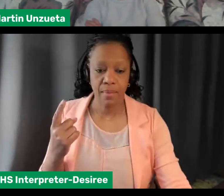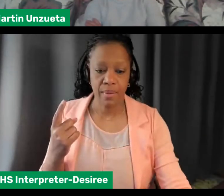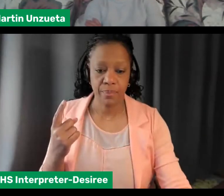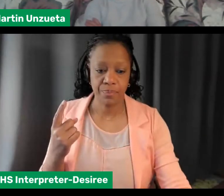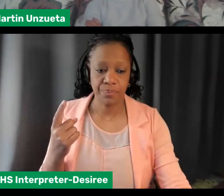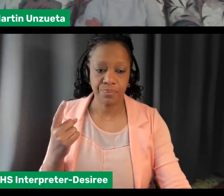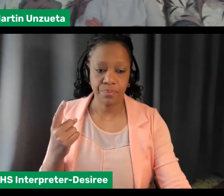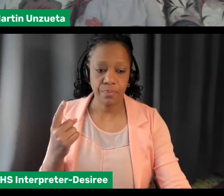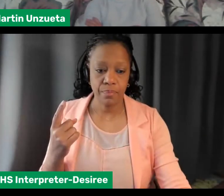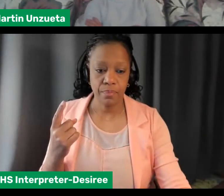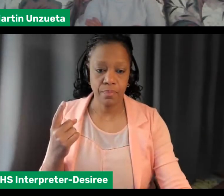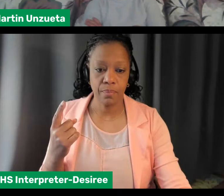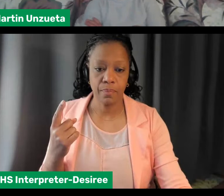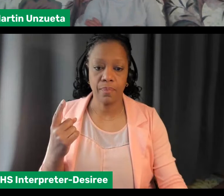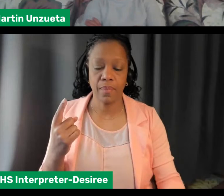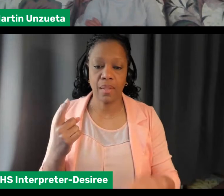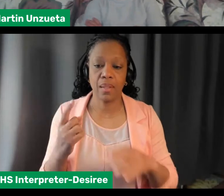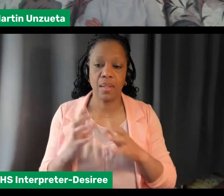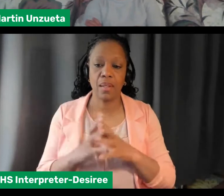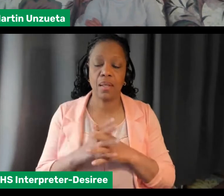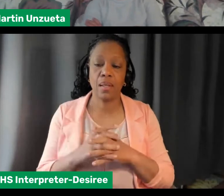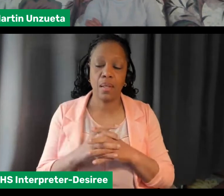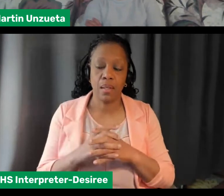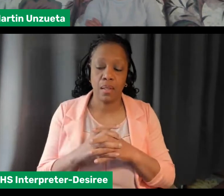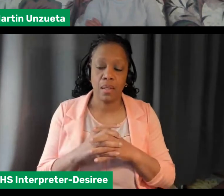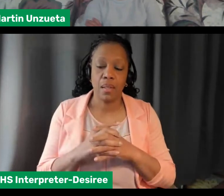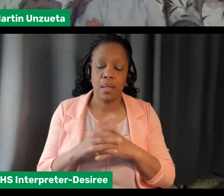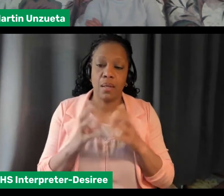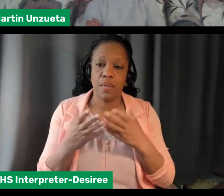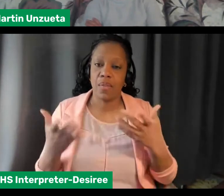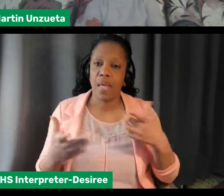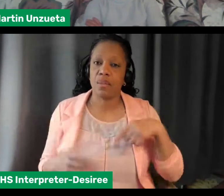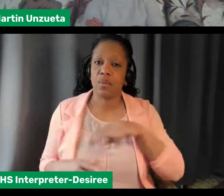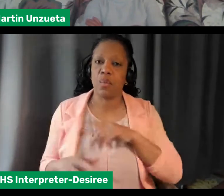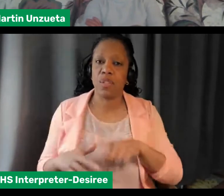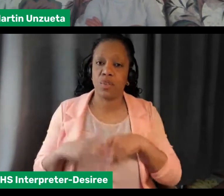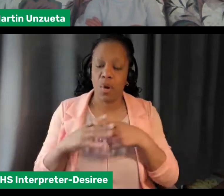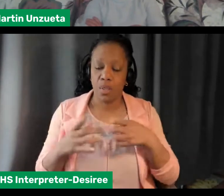initiatives that we brought together during the pandemic was